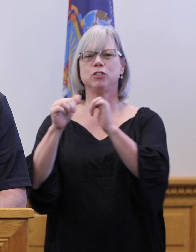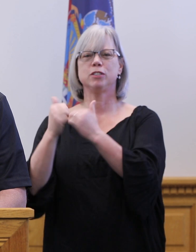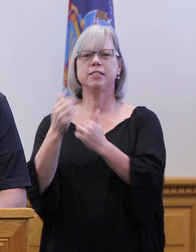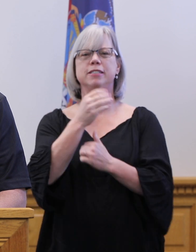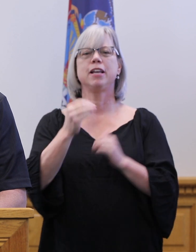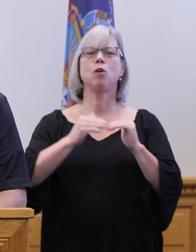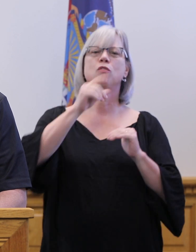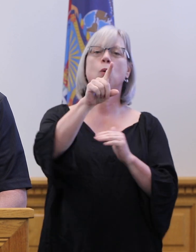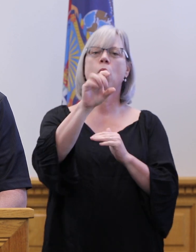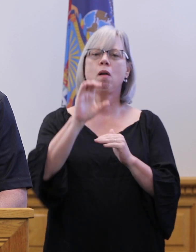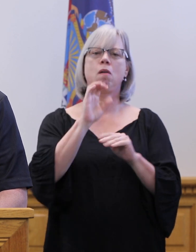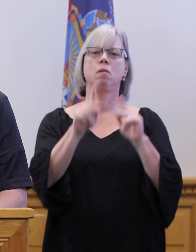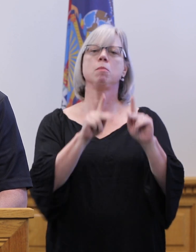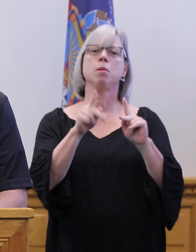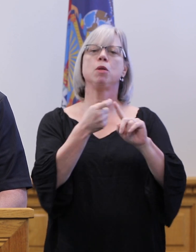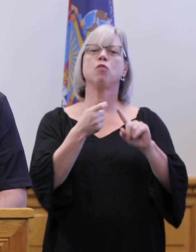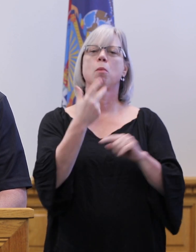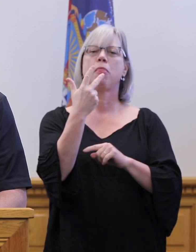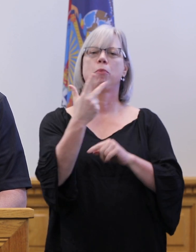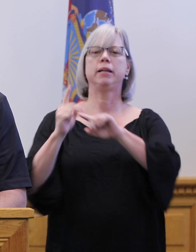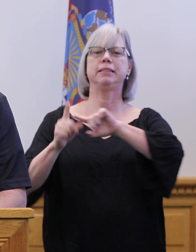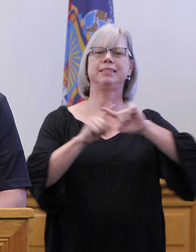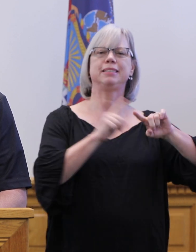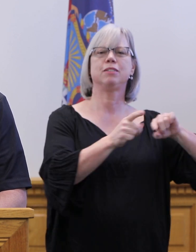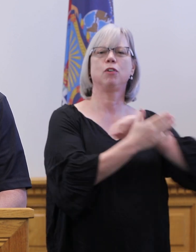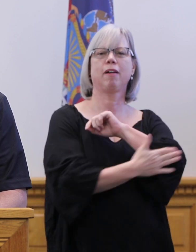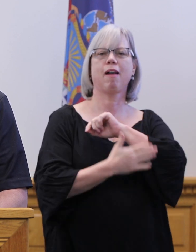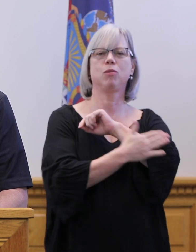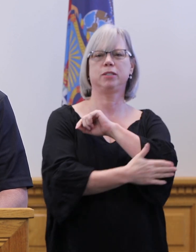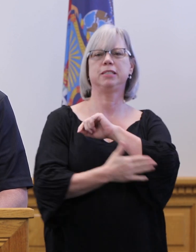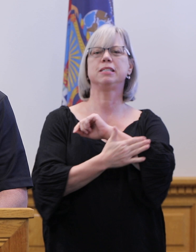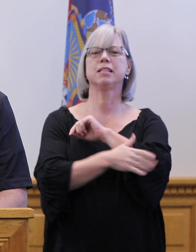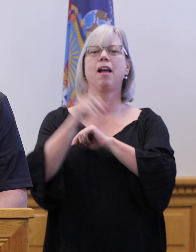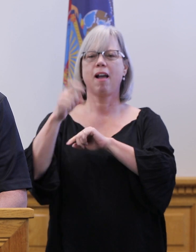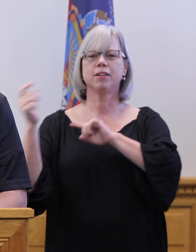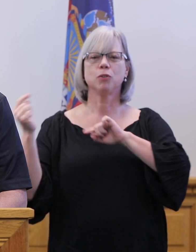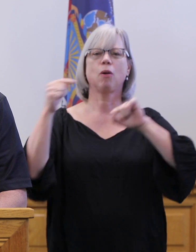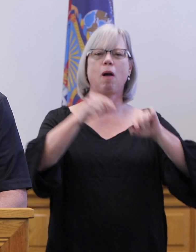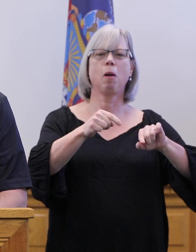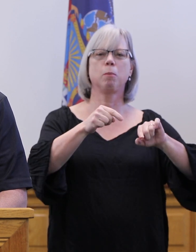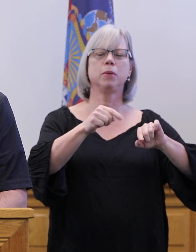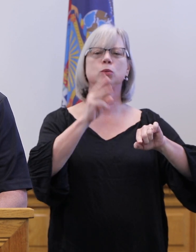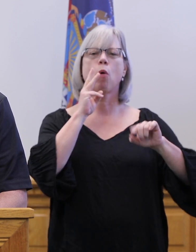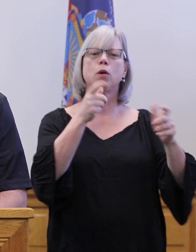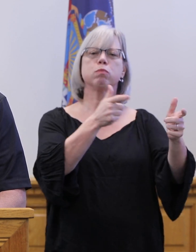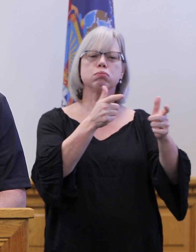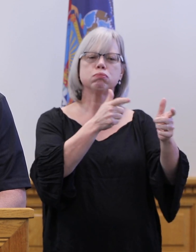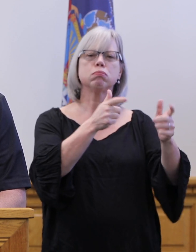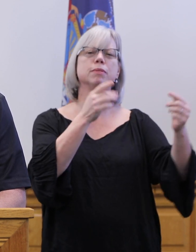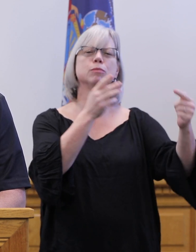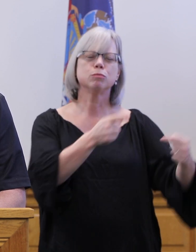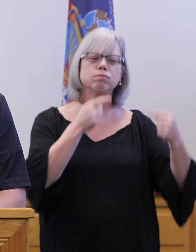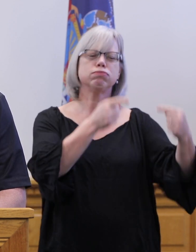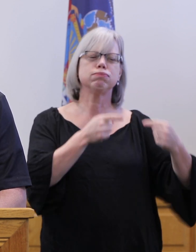Oswego County Sheriff's Drone Unit, Onondaga County Sheriff's Air 1 helicopter, and New York State Forest Rangers, battled the fire for 8